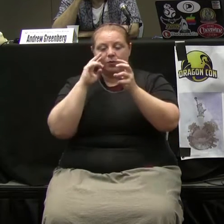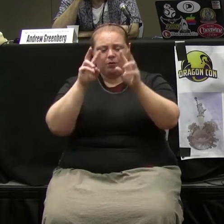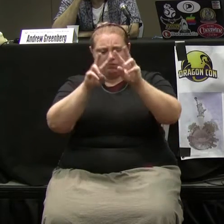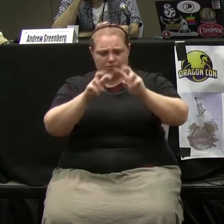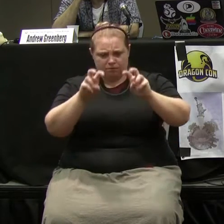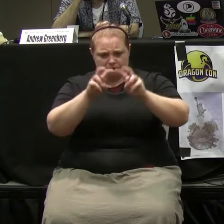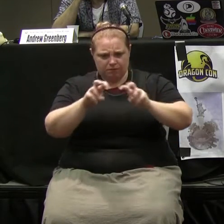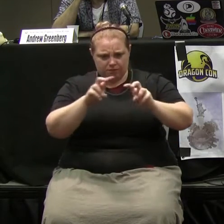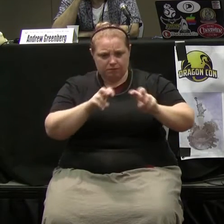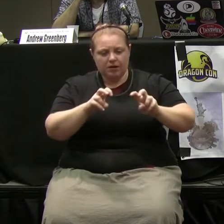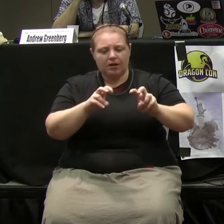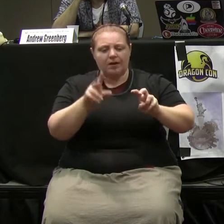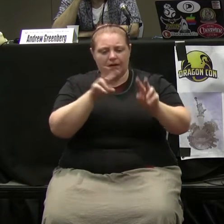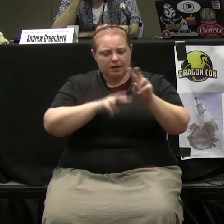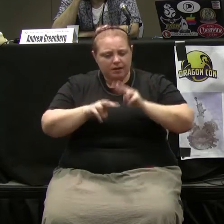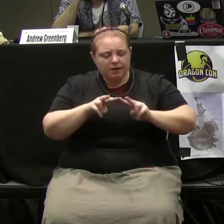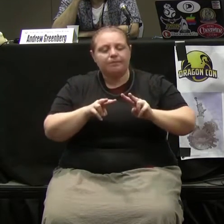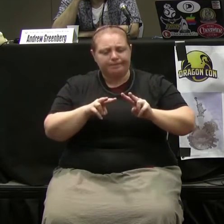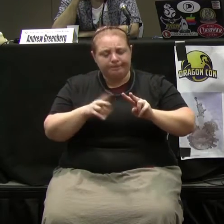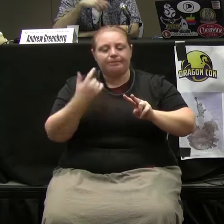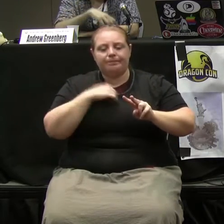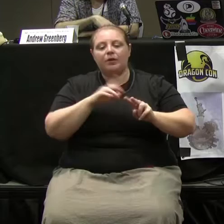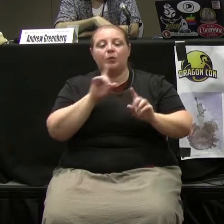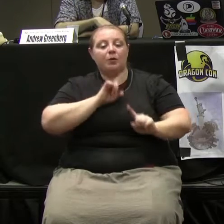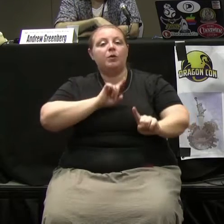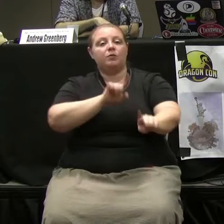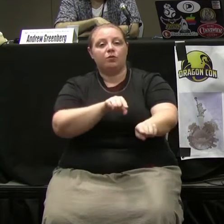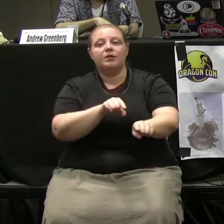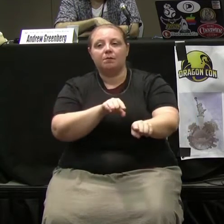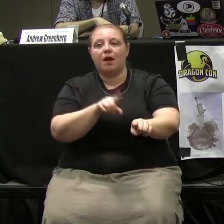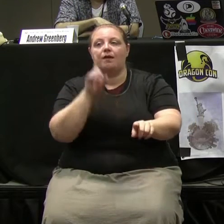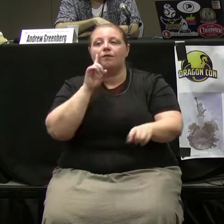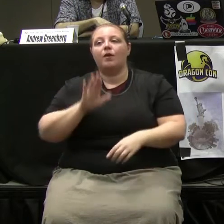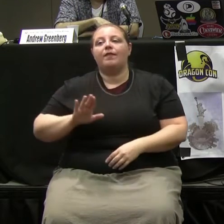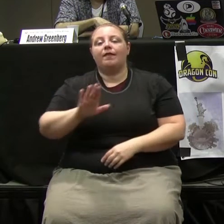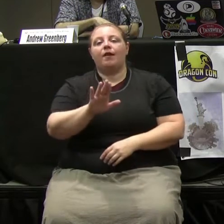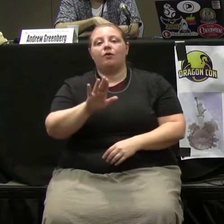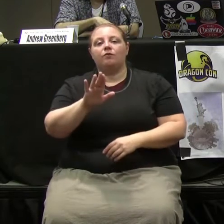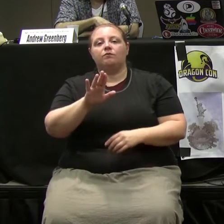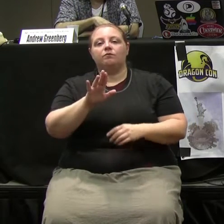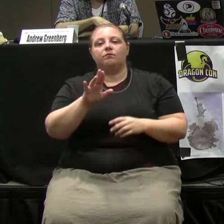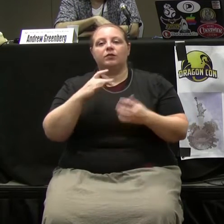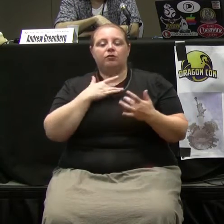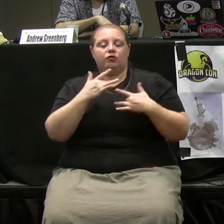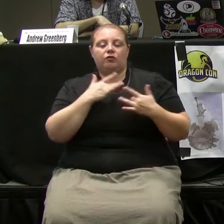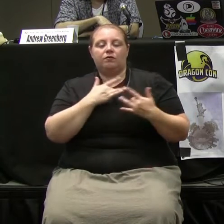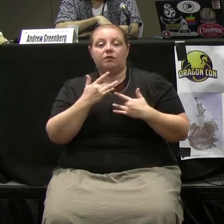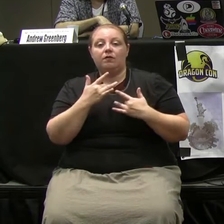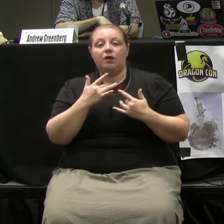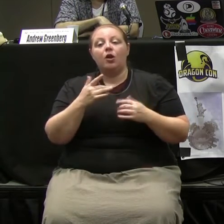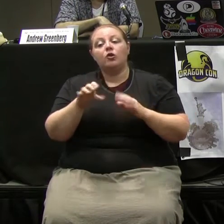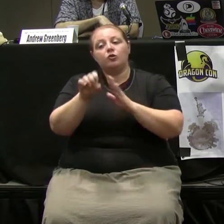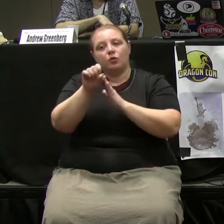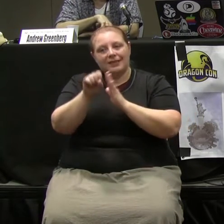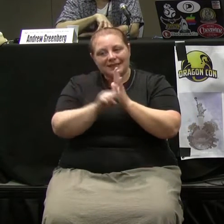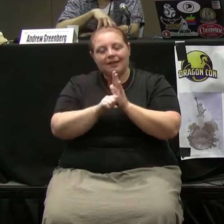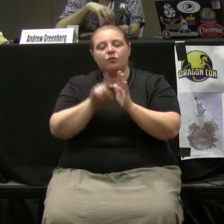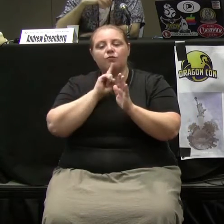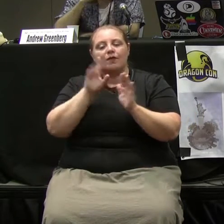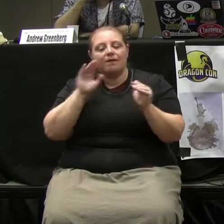analyze it, and we'd try to respond to that person to provide an actual response to the issues that they were raising. So these people are really tuned in to the state